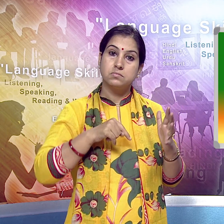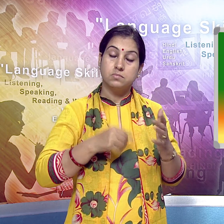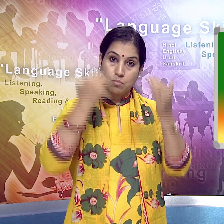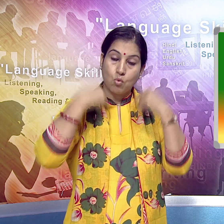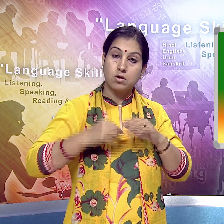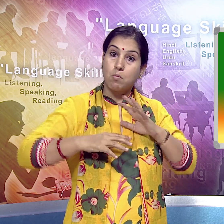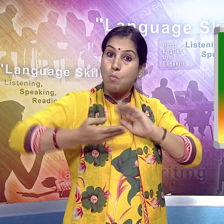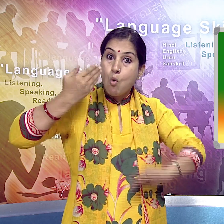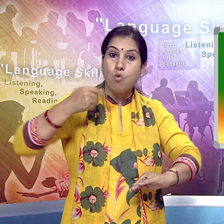body.